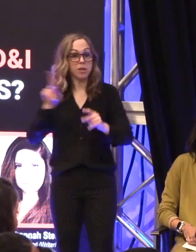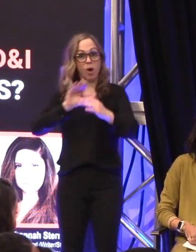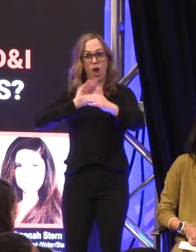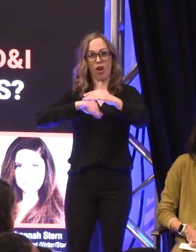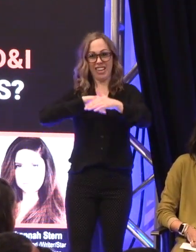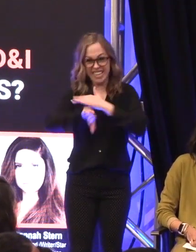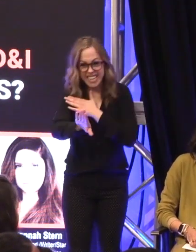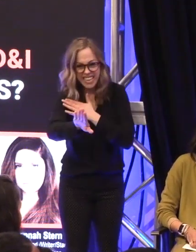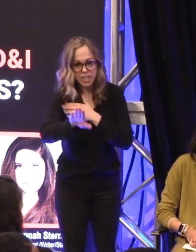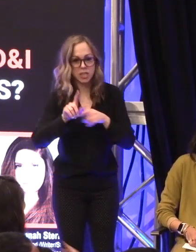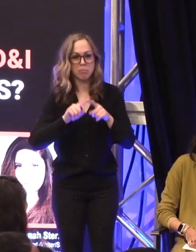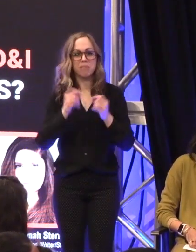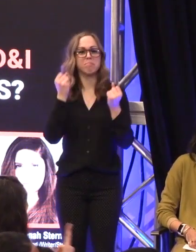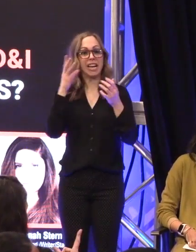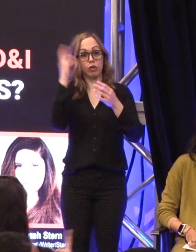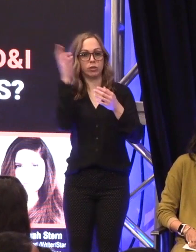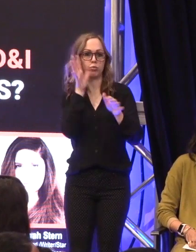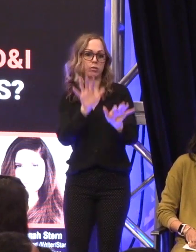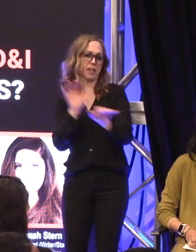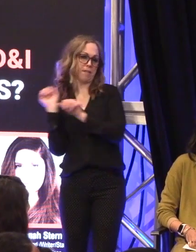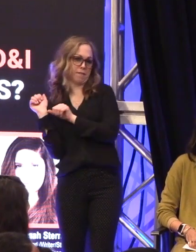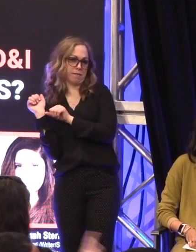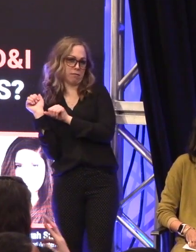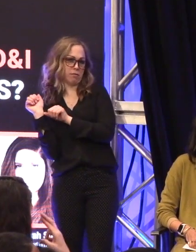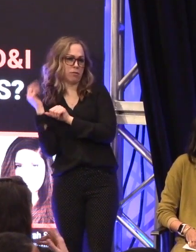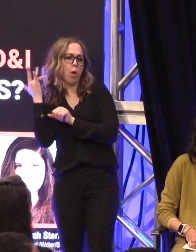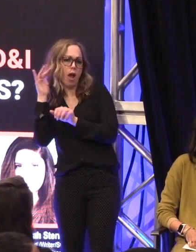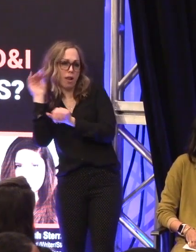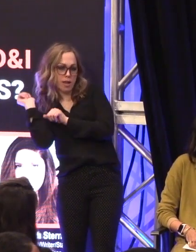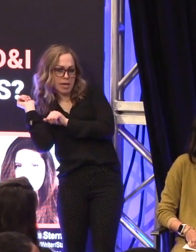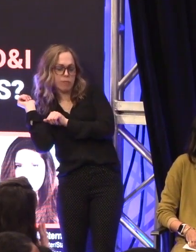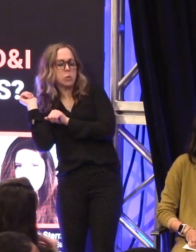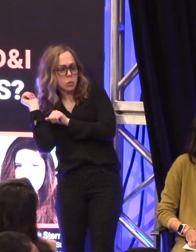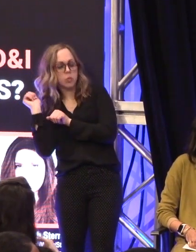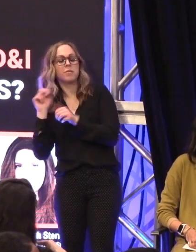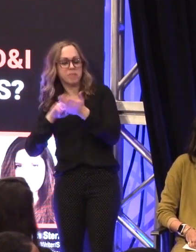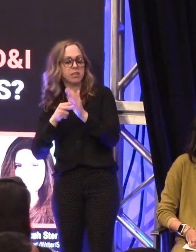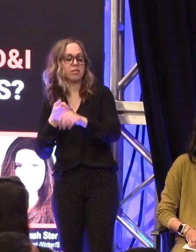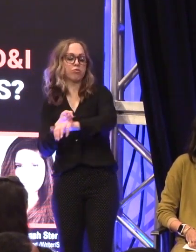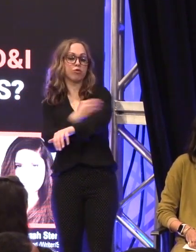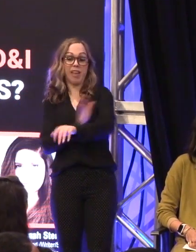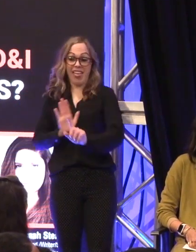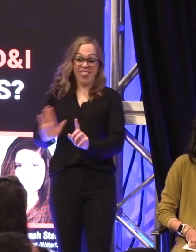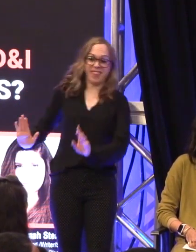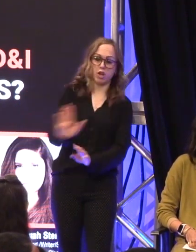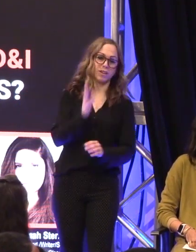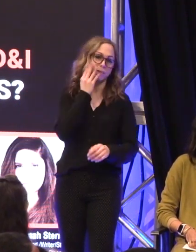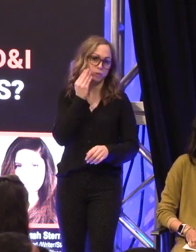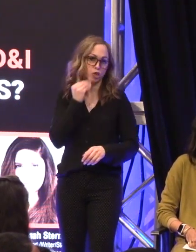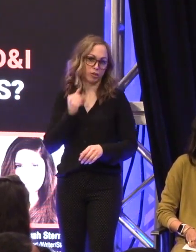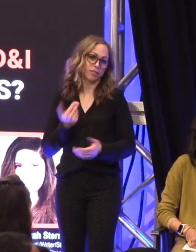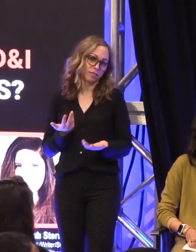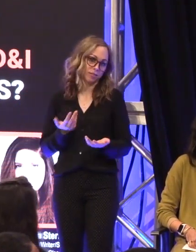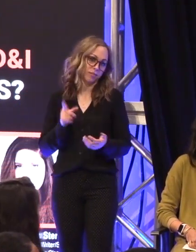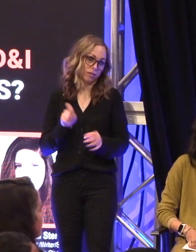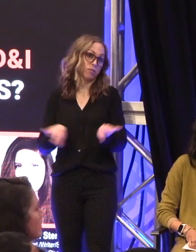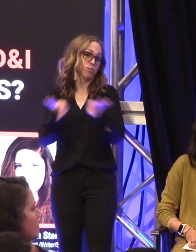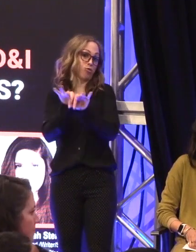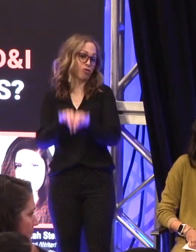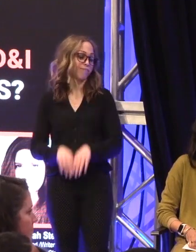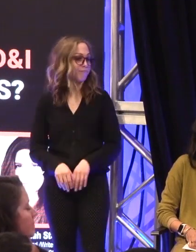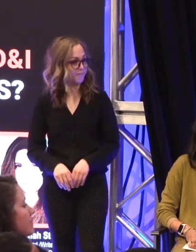then they're leaving for a variety of reasons, and so how could we make their experiences at the company that much greater?